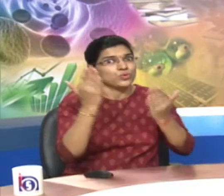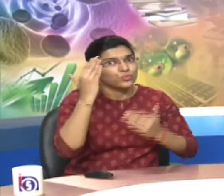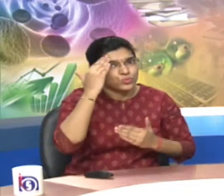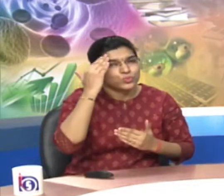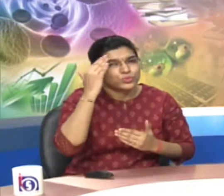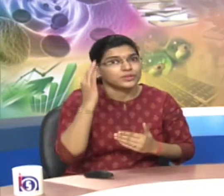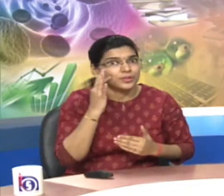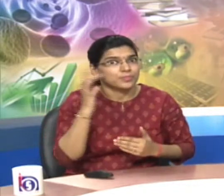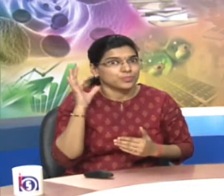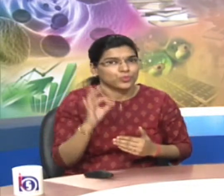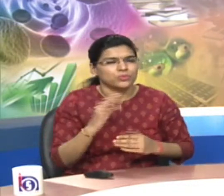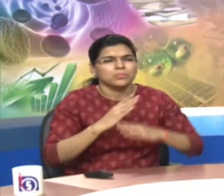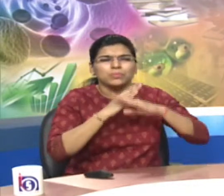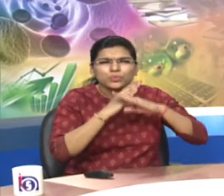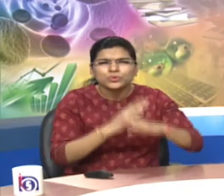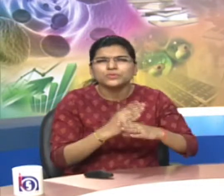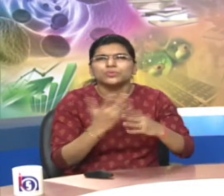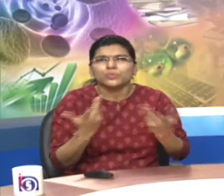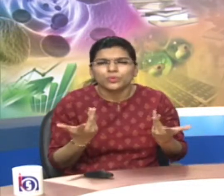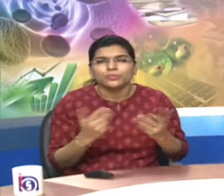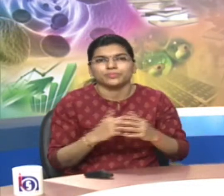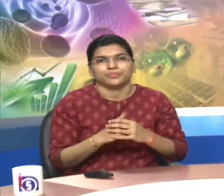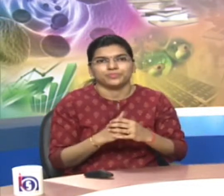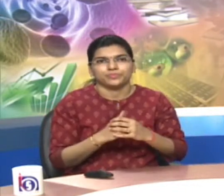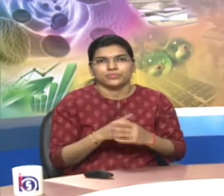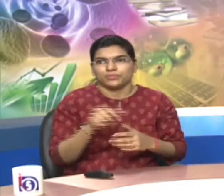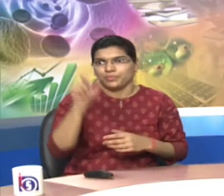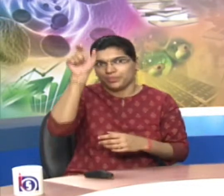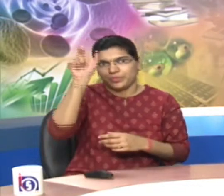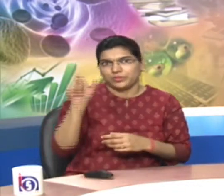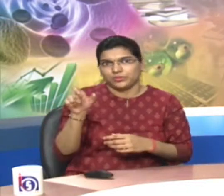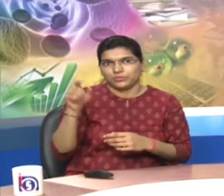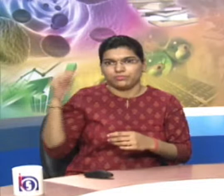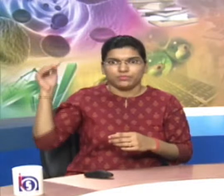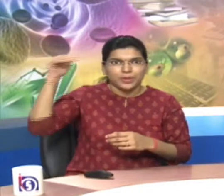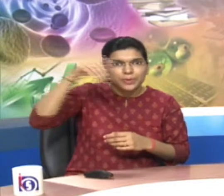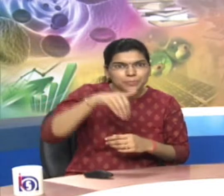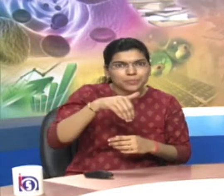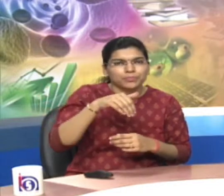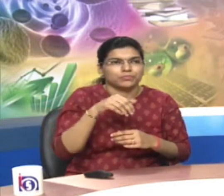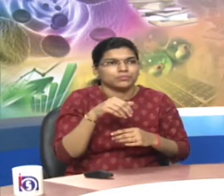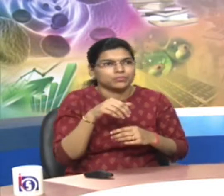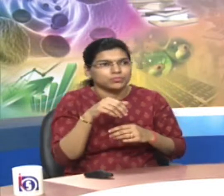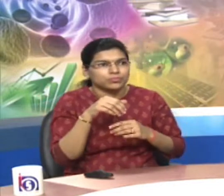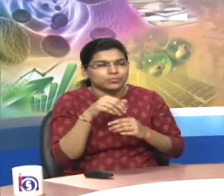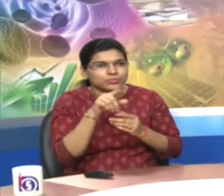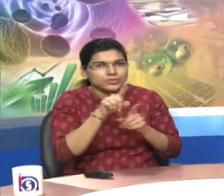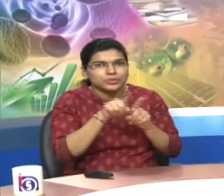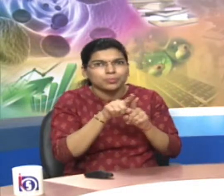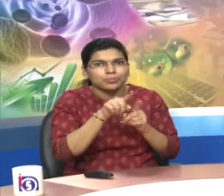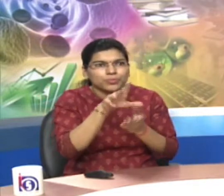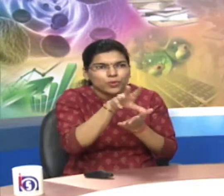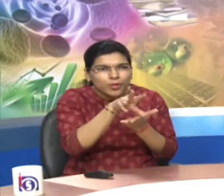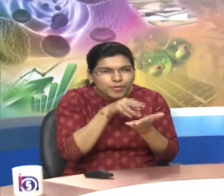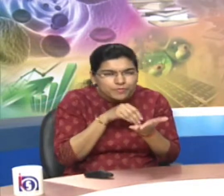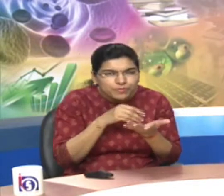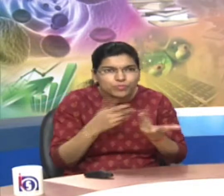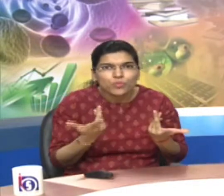protect our worksheet. Protect means why do we protect our sheet? If any new person is